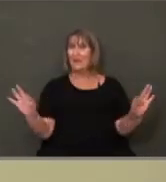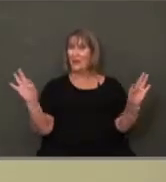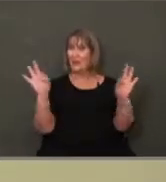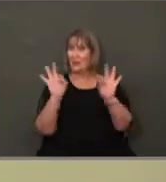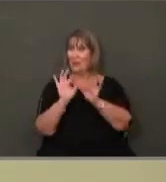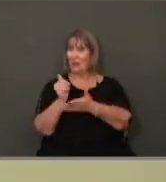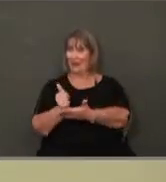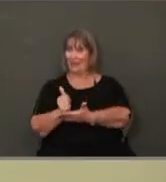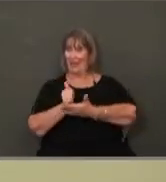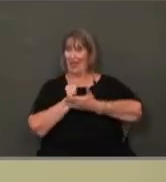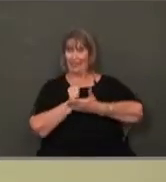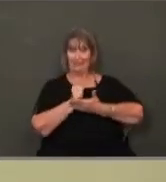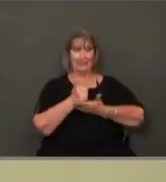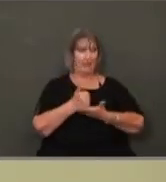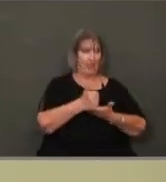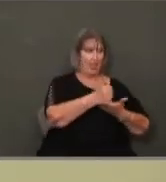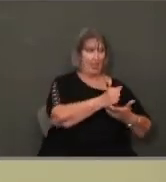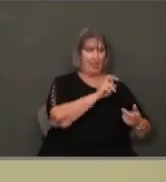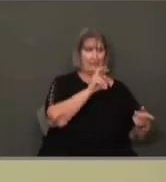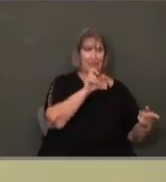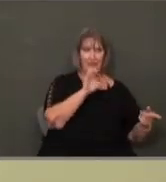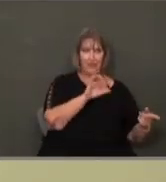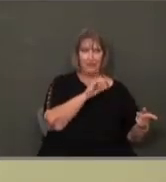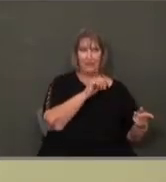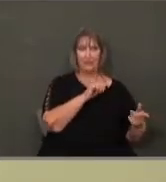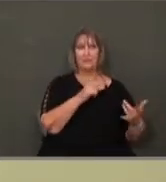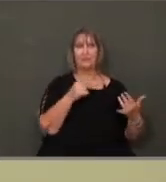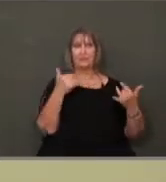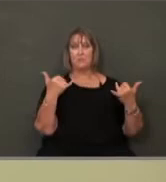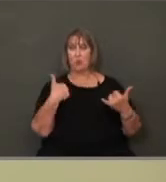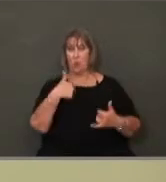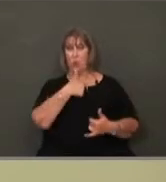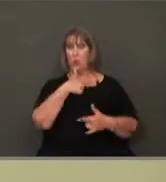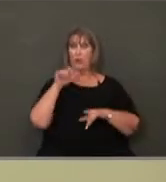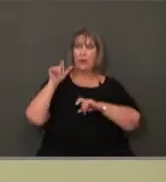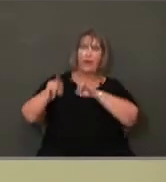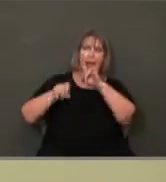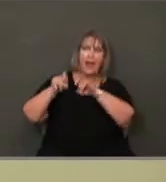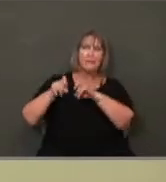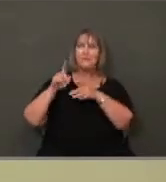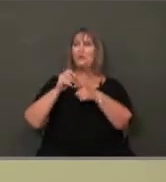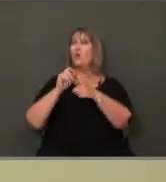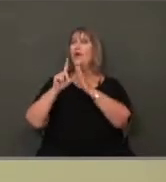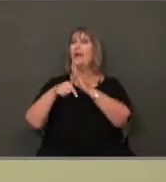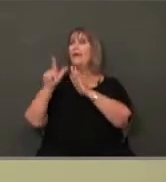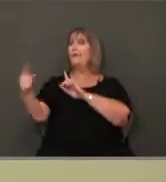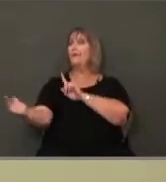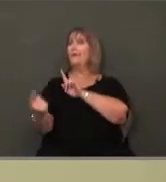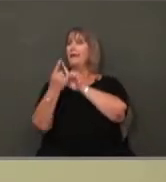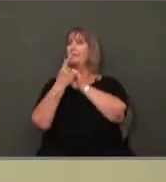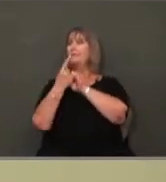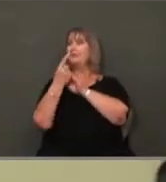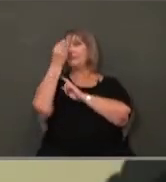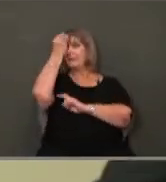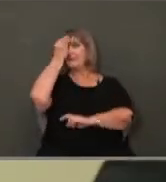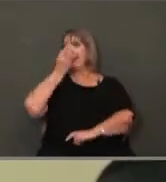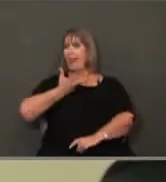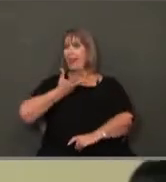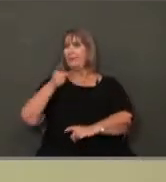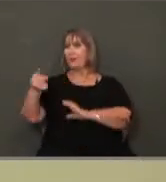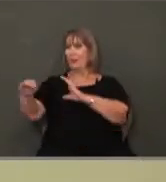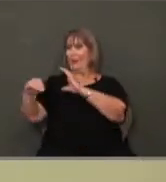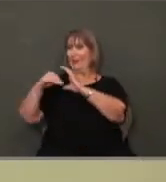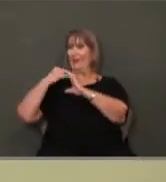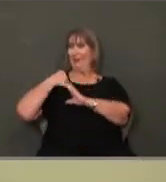me, because this is where we get to ask you, either now if you want, or later, just come up and tell me, or email me, right? I'd like to